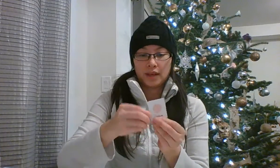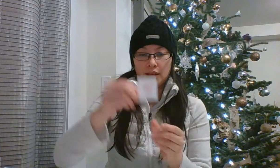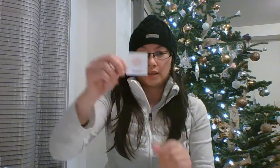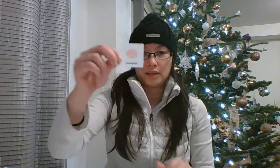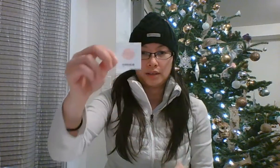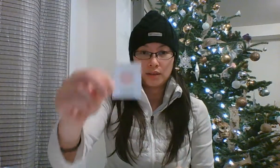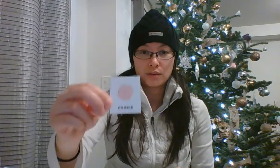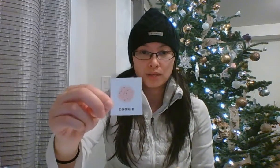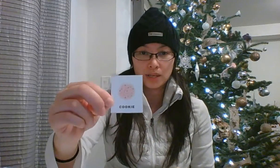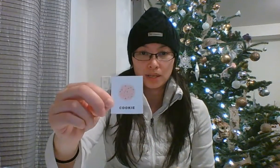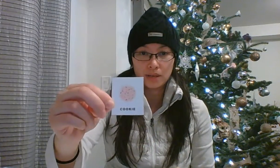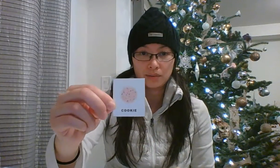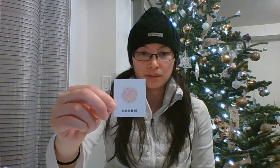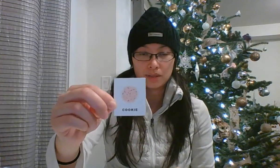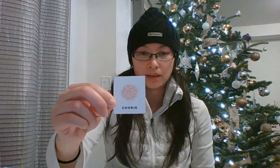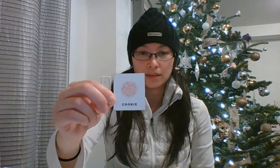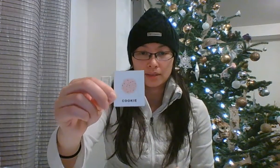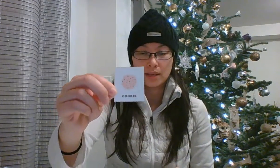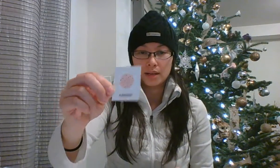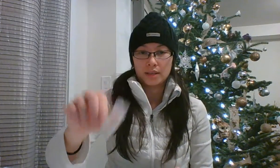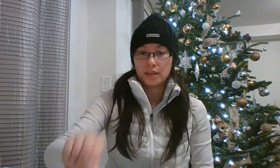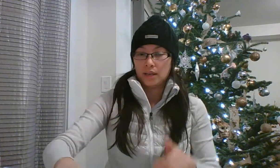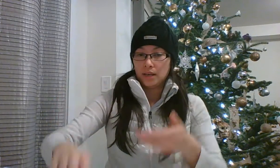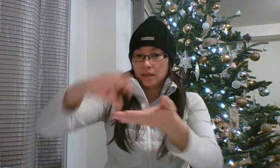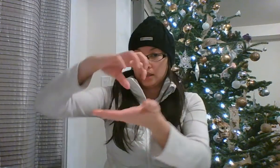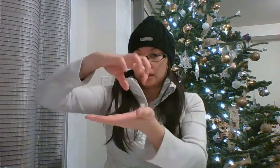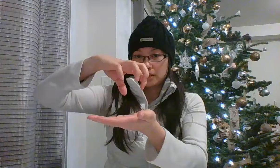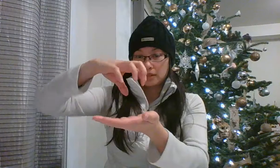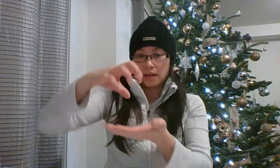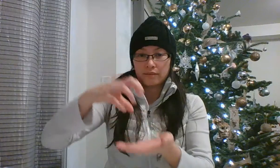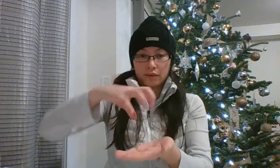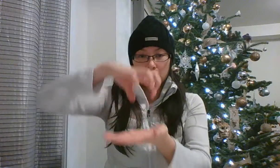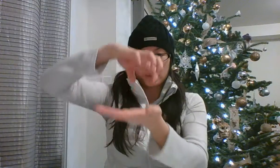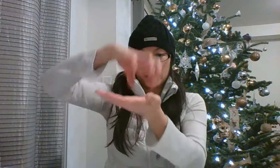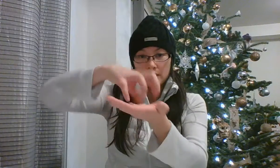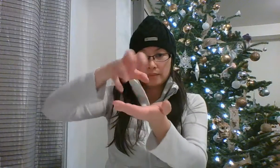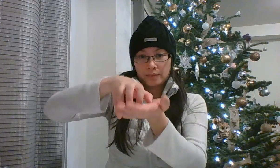And cookie. We just had that sign. It's the sign for a cookie.